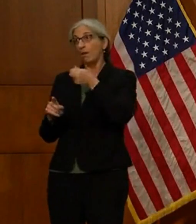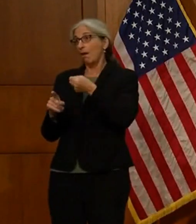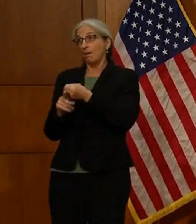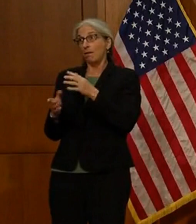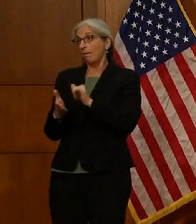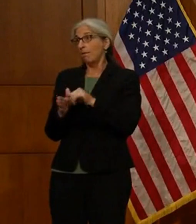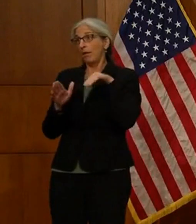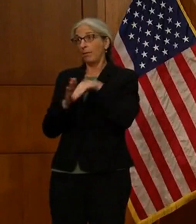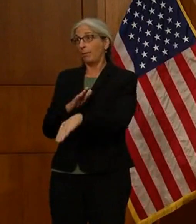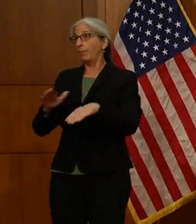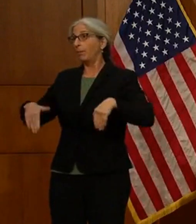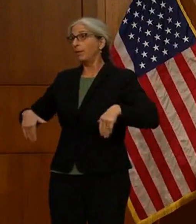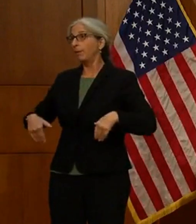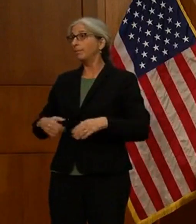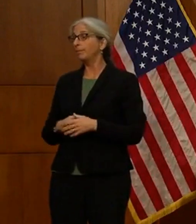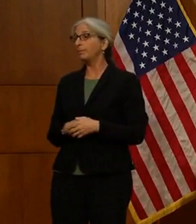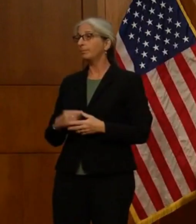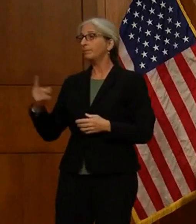Taylor Coleman, ABC 13.